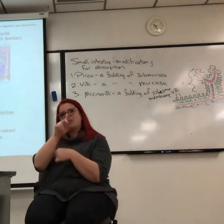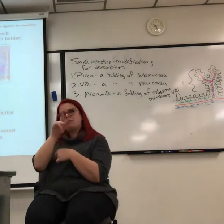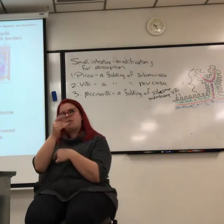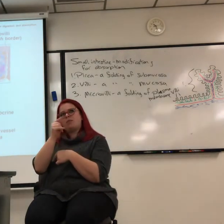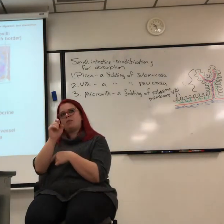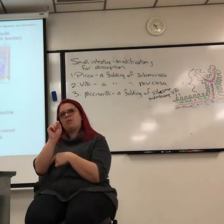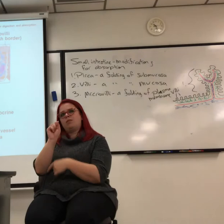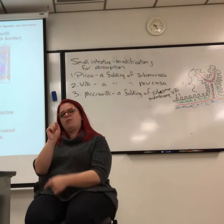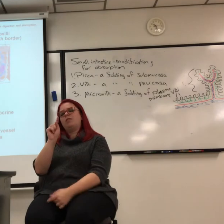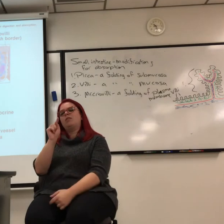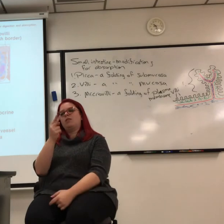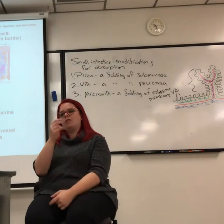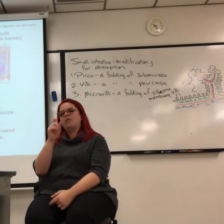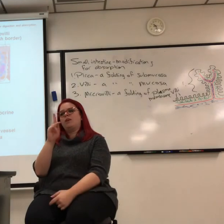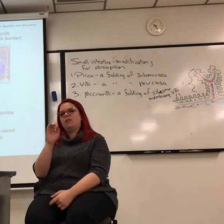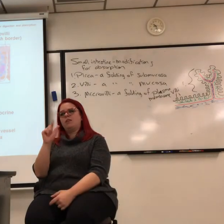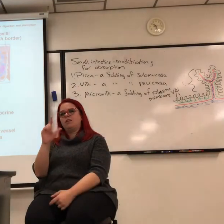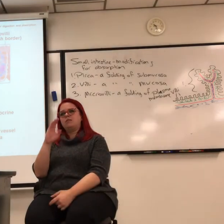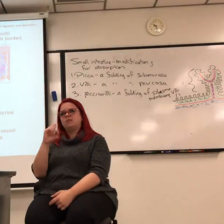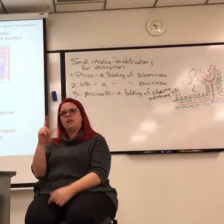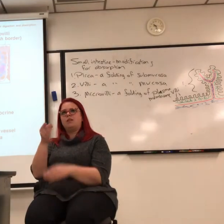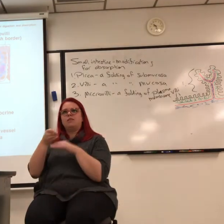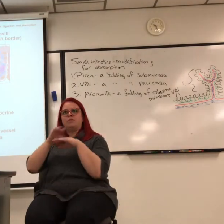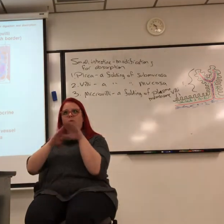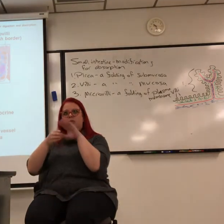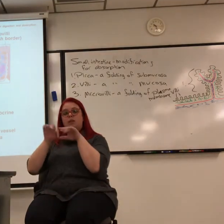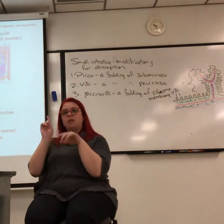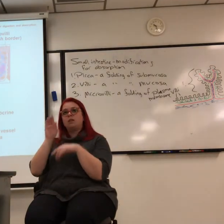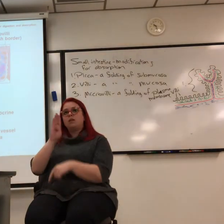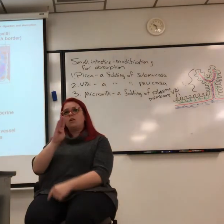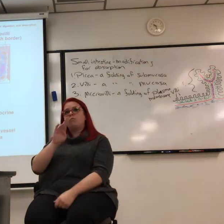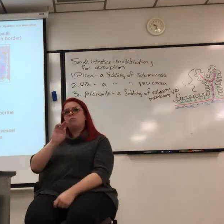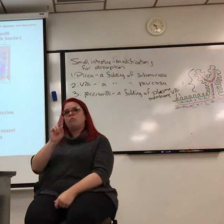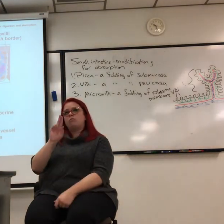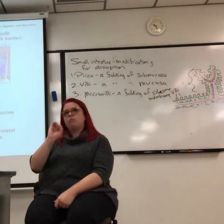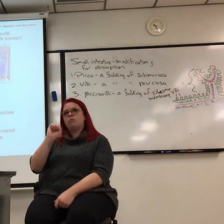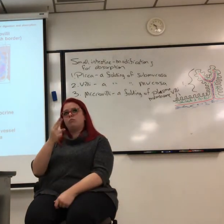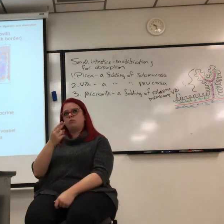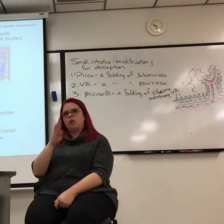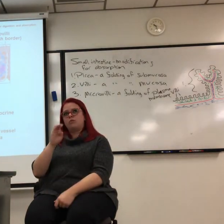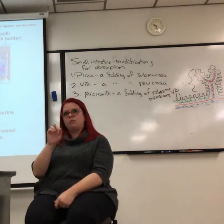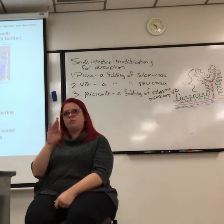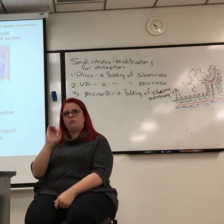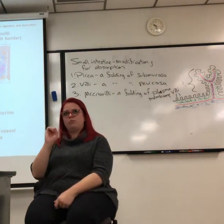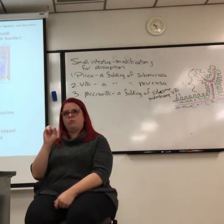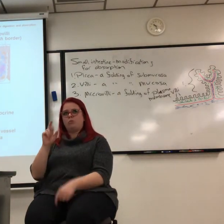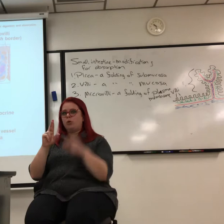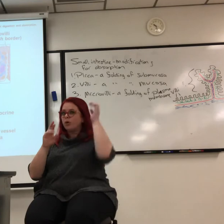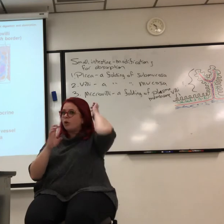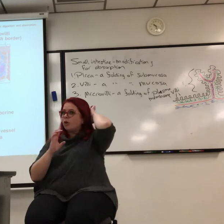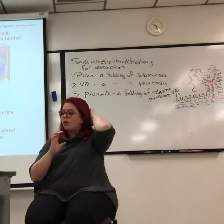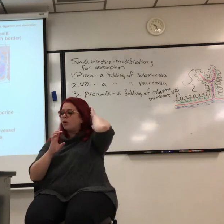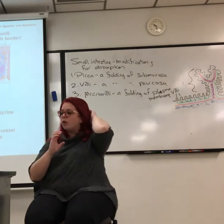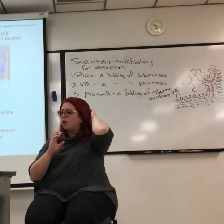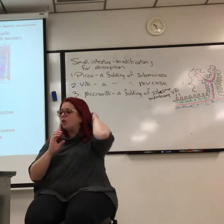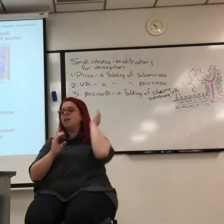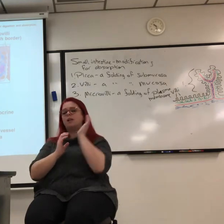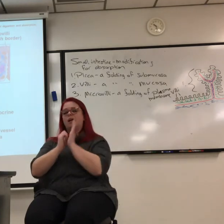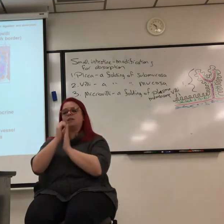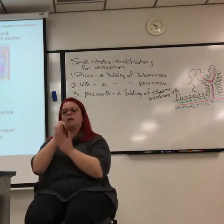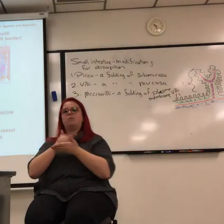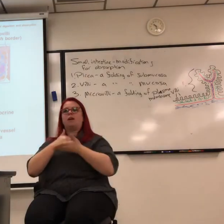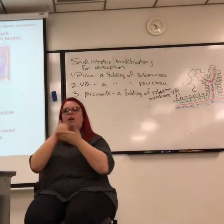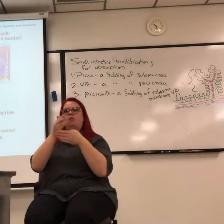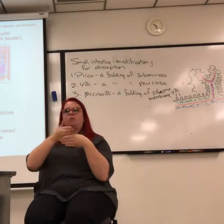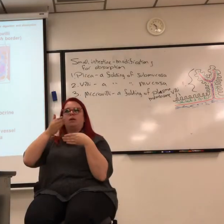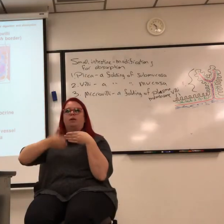said something about that. The brush border enzymes, that's where they're located to help complete the digestion. We noted that before.